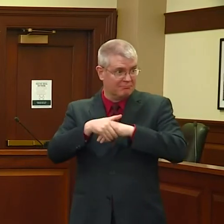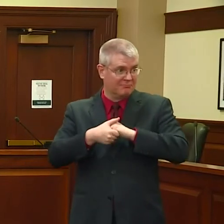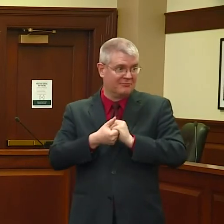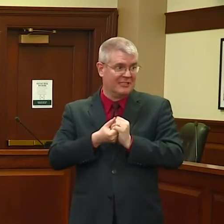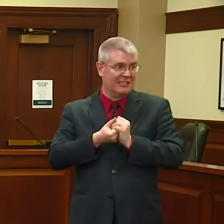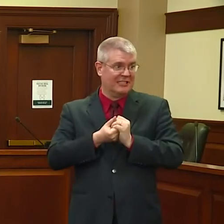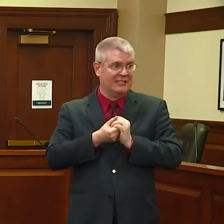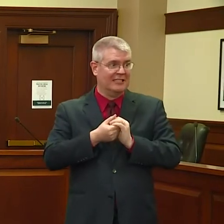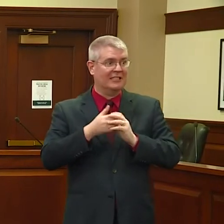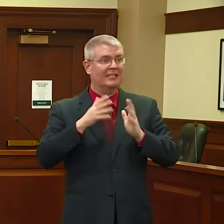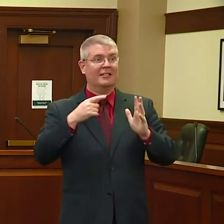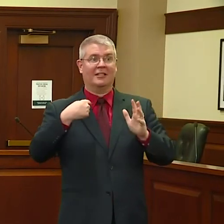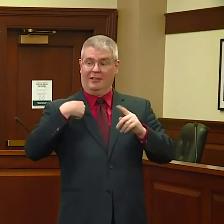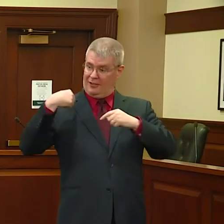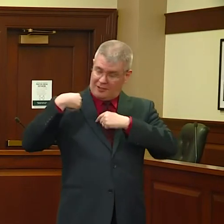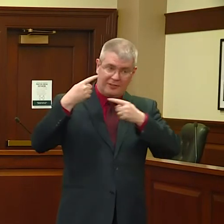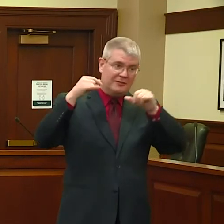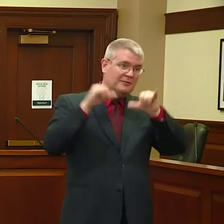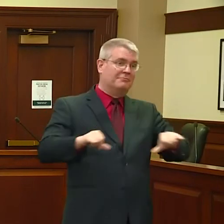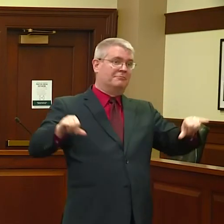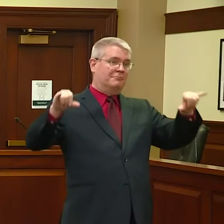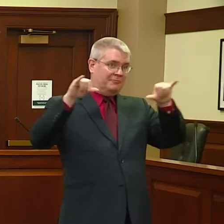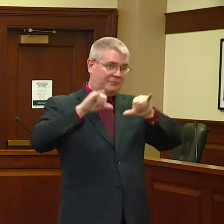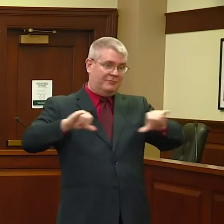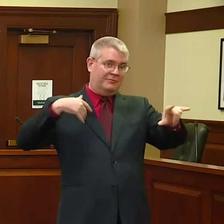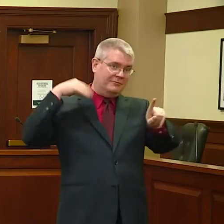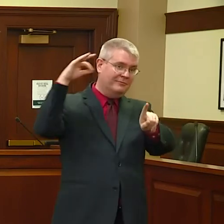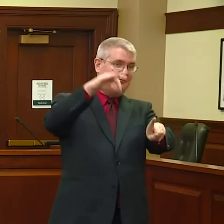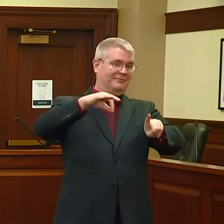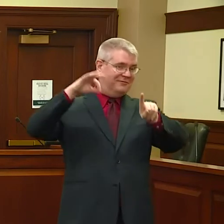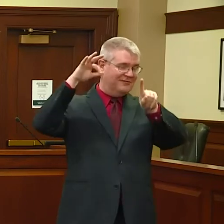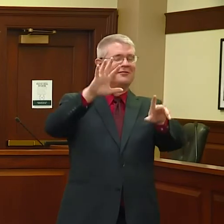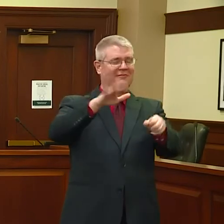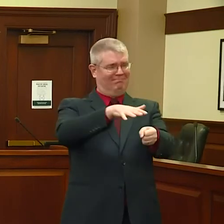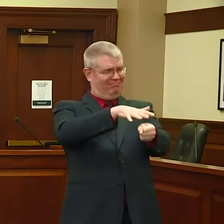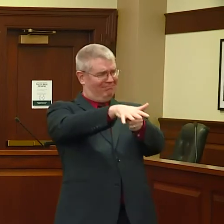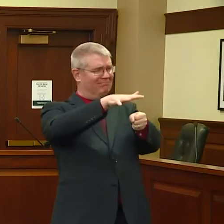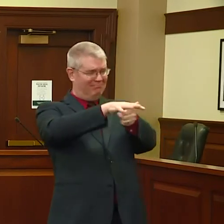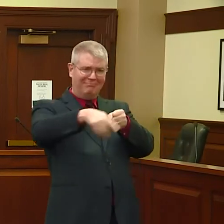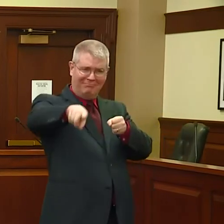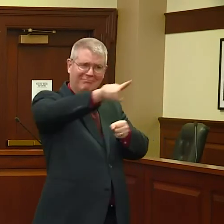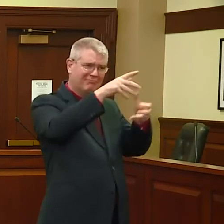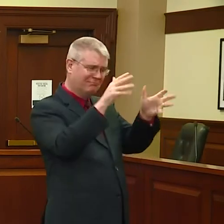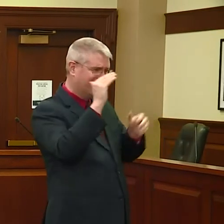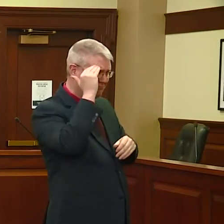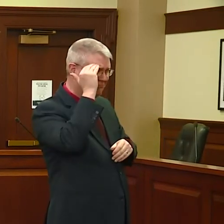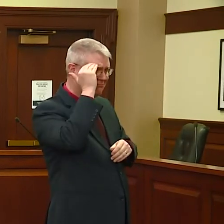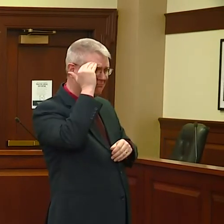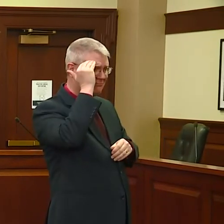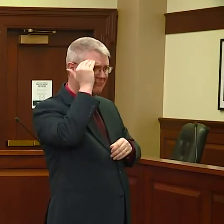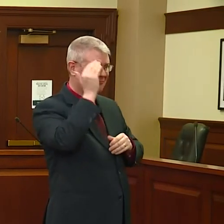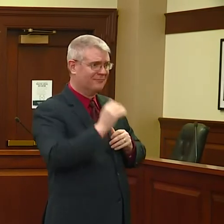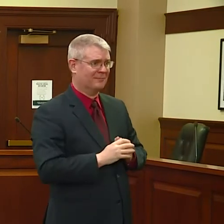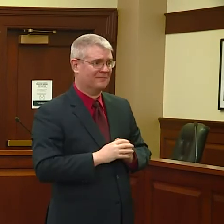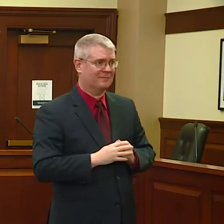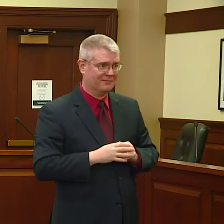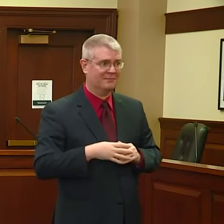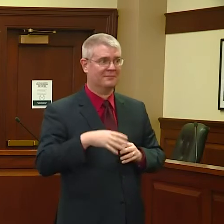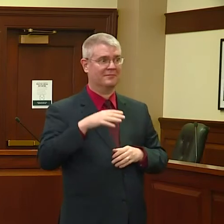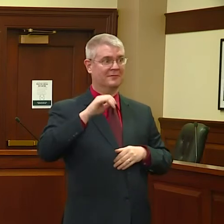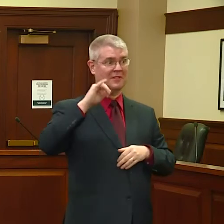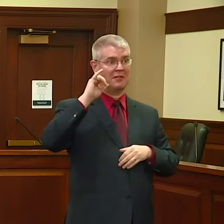reason. What we knew about coronavirus in March, Corona-19 in March, differs